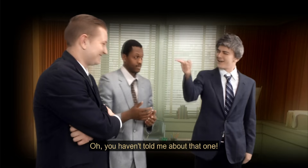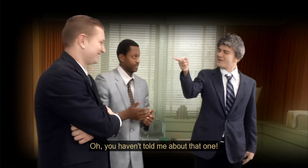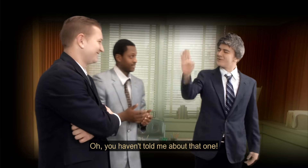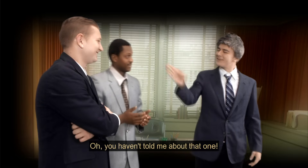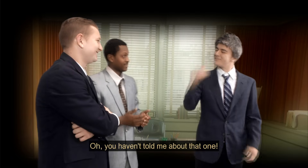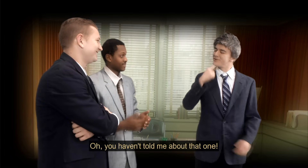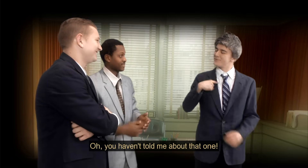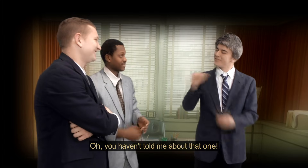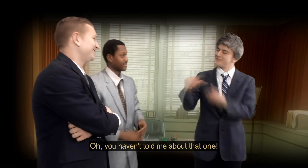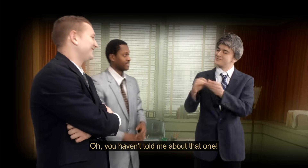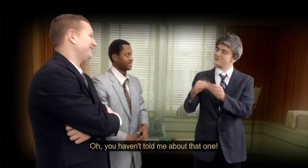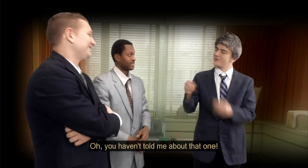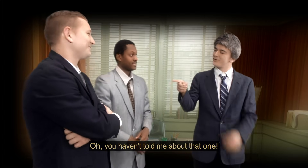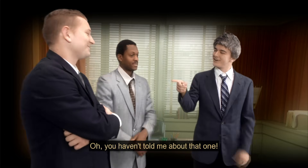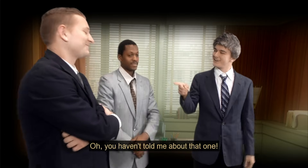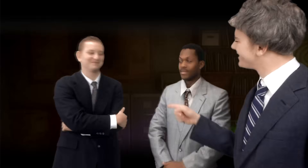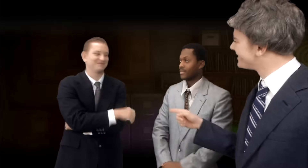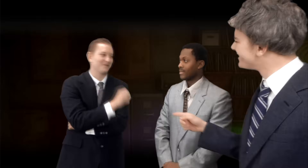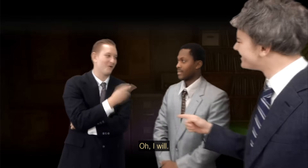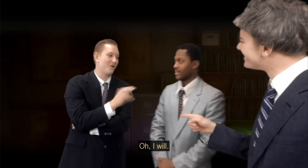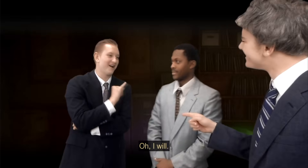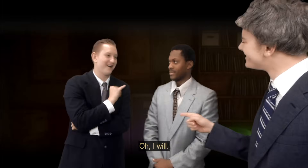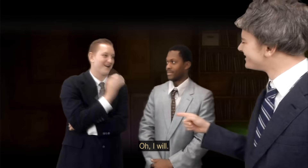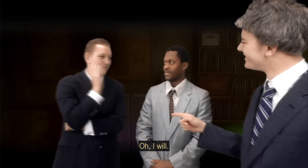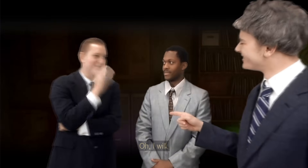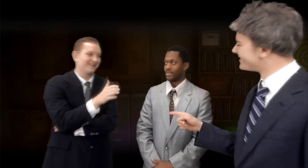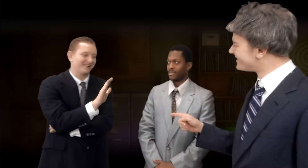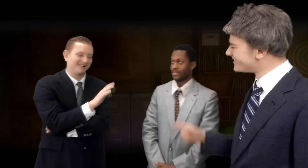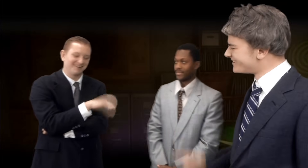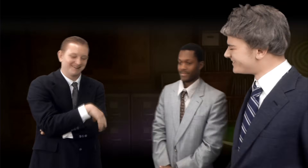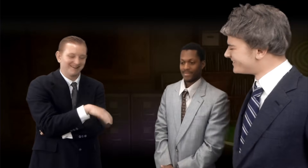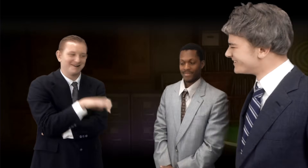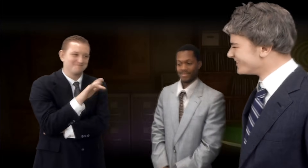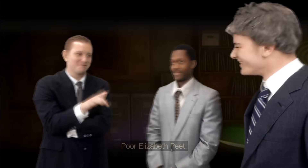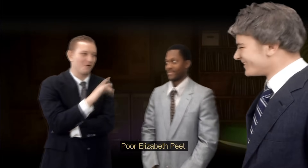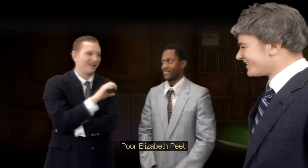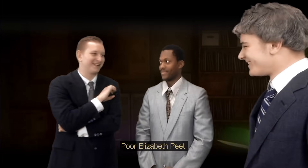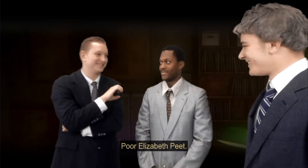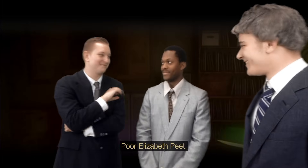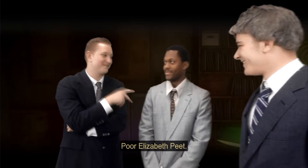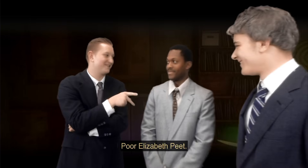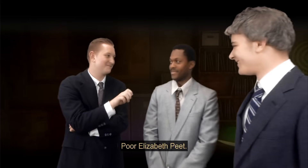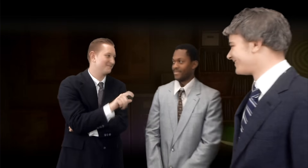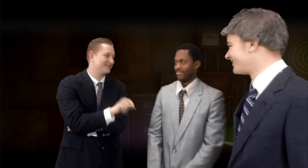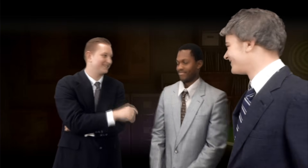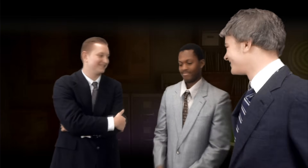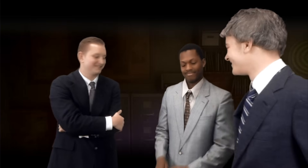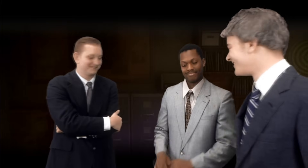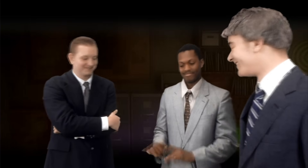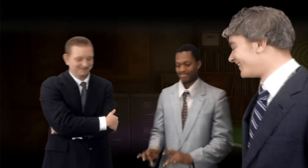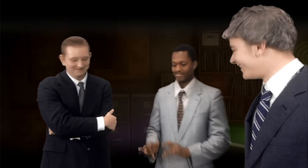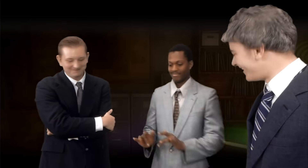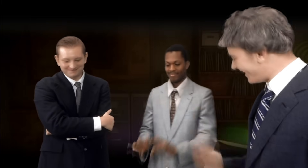Oh, you haven't told me about that one. Oh, I will. Poor Elizabeth Pete.